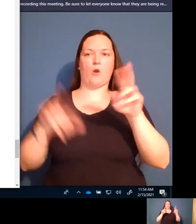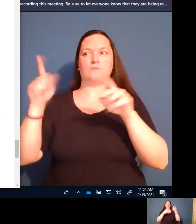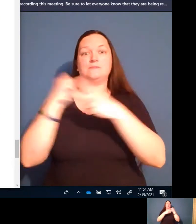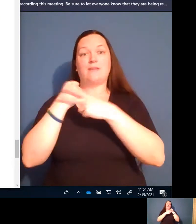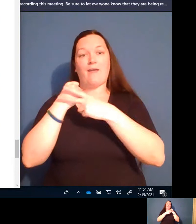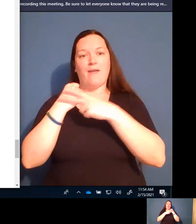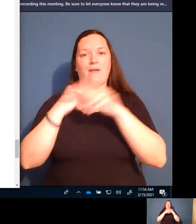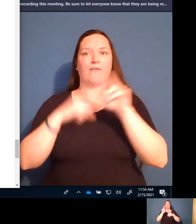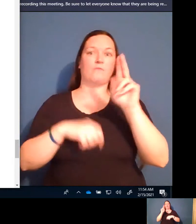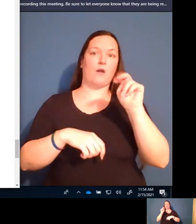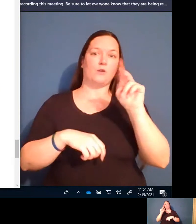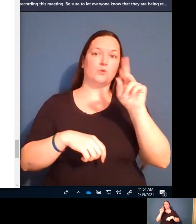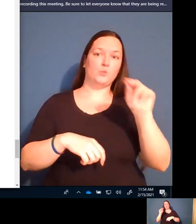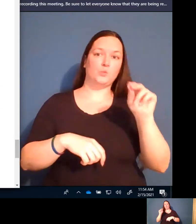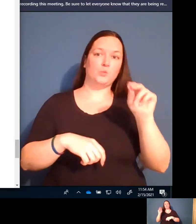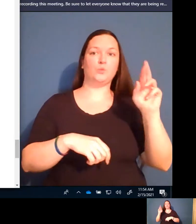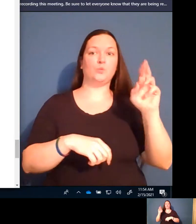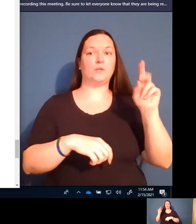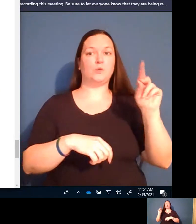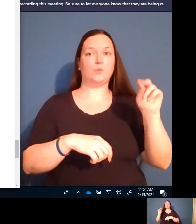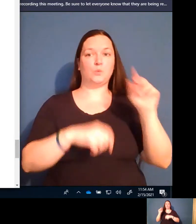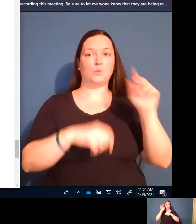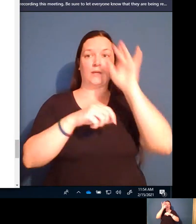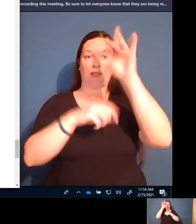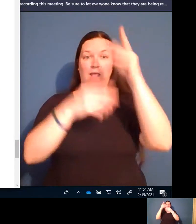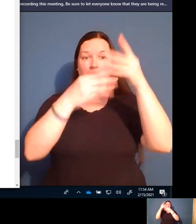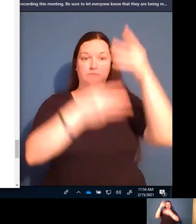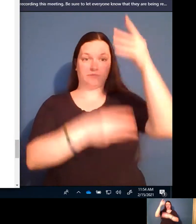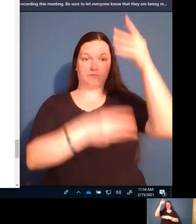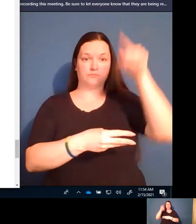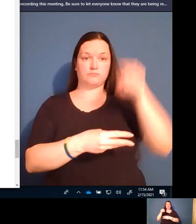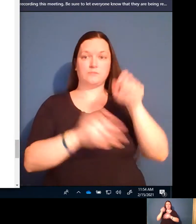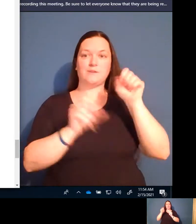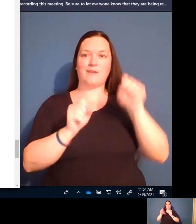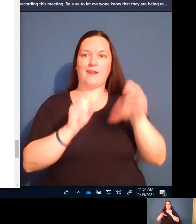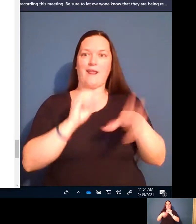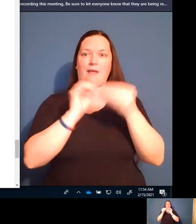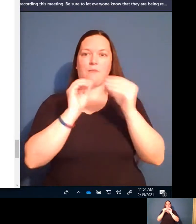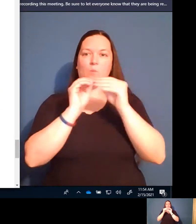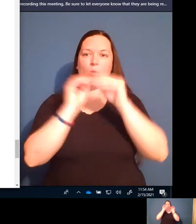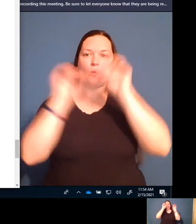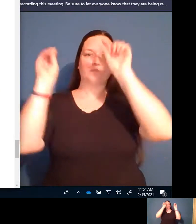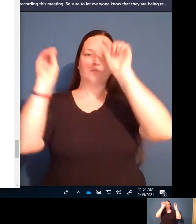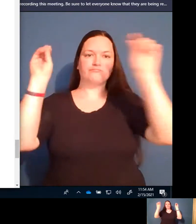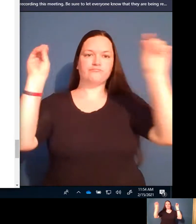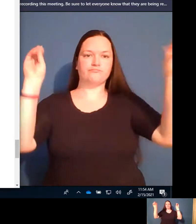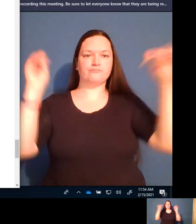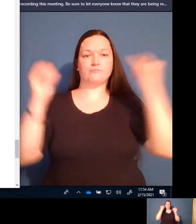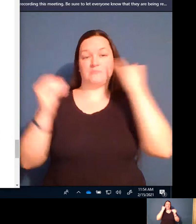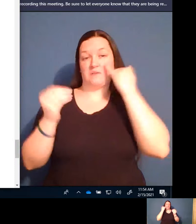undo and redo commands, and you can click the drop-down arrow to add more commands to it if you like.